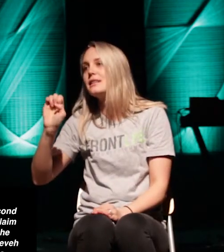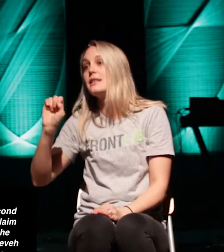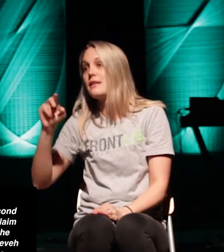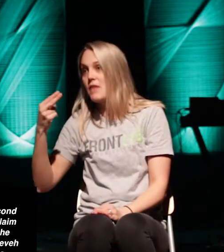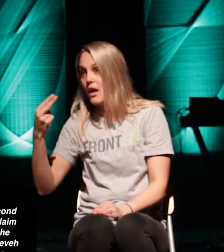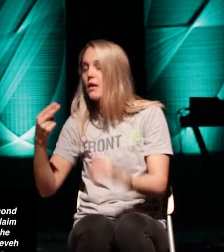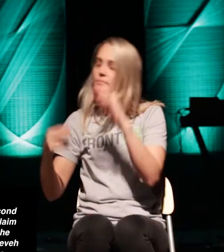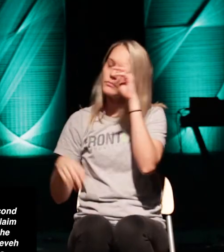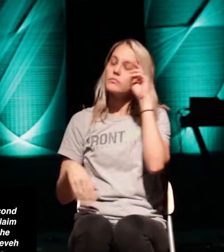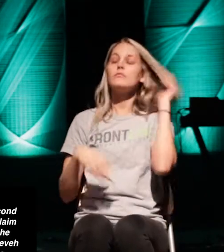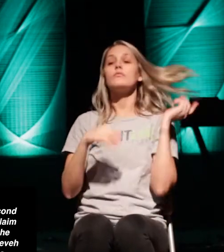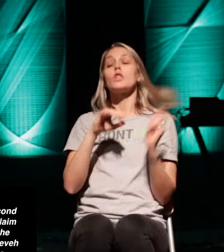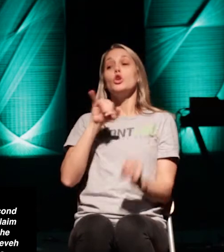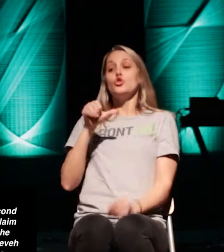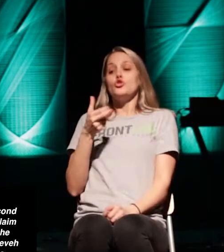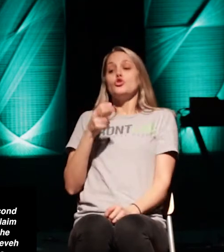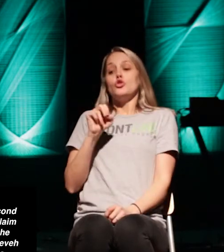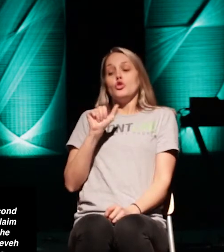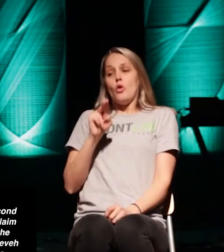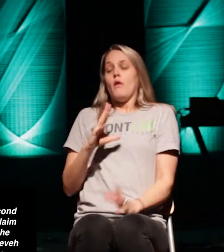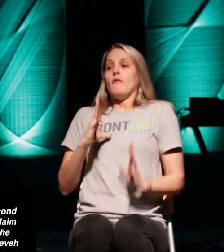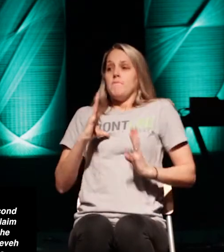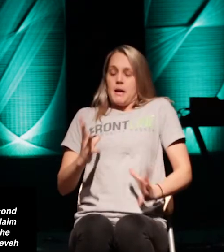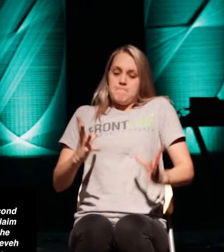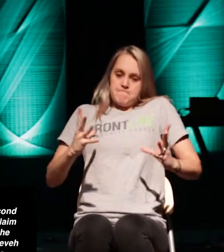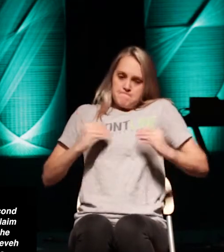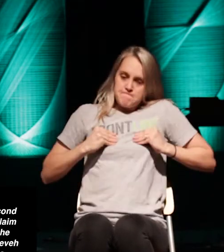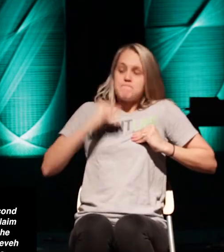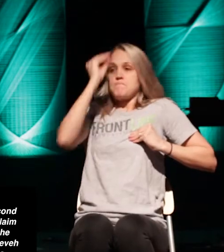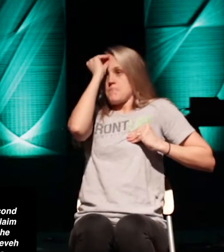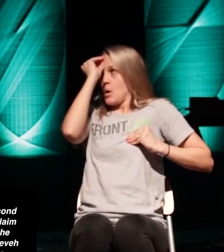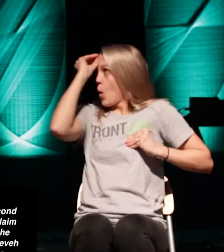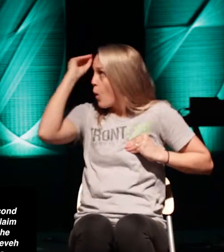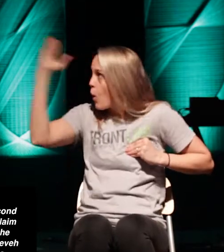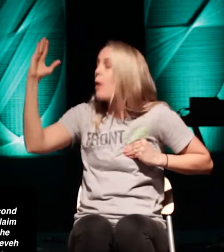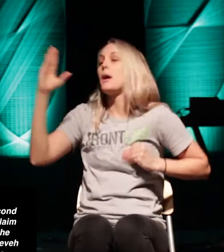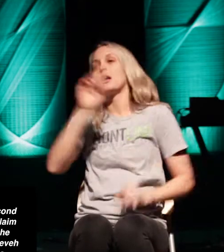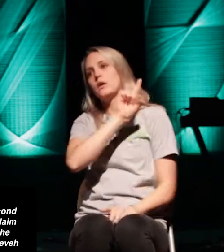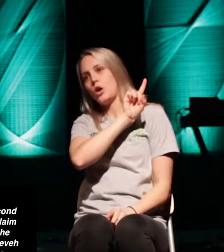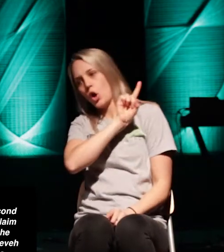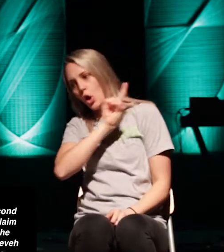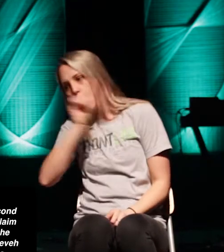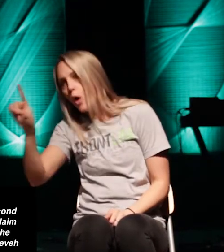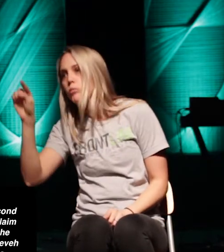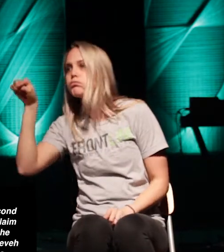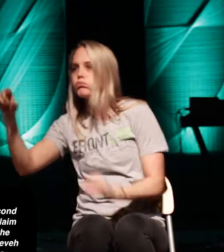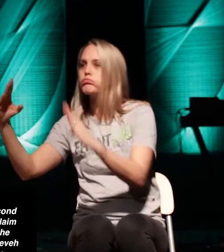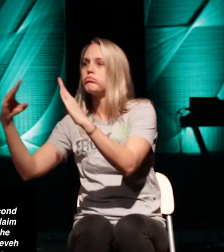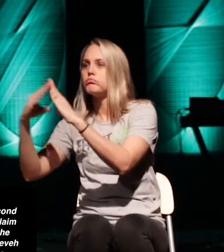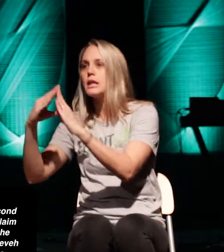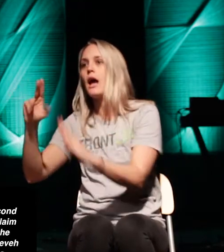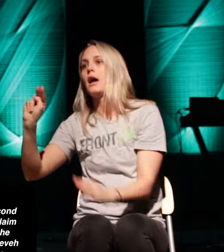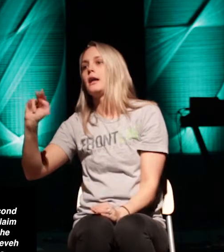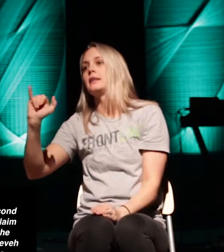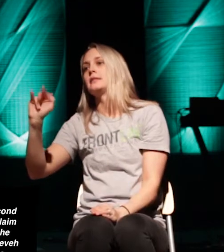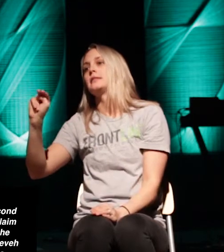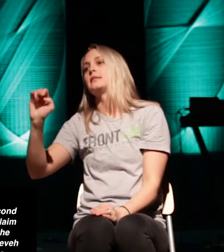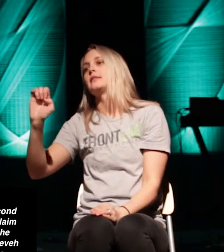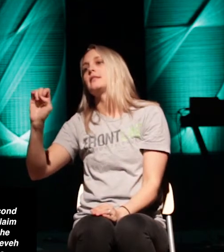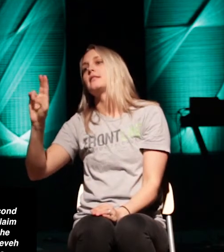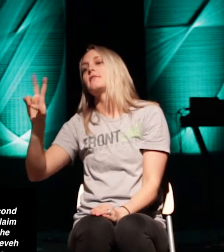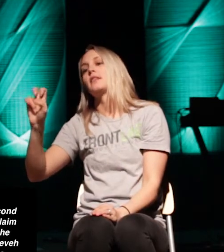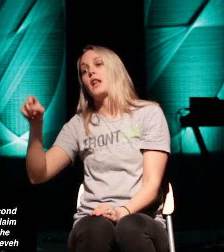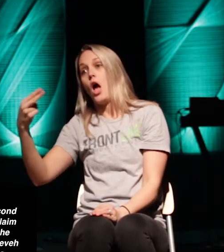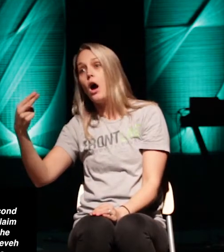Jonah obeyed the word of the Lord and went to Nineveh. All right, applause for Jonah. He did it. Good job. Now, Nineveh was a very large city. It